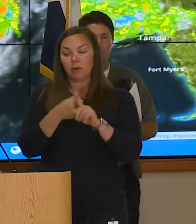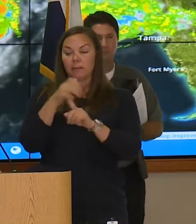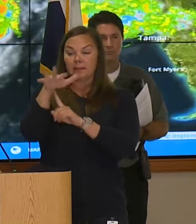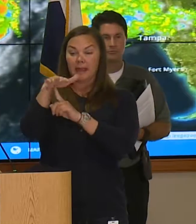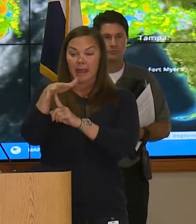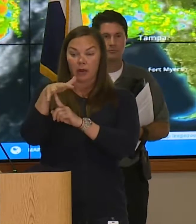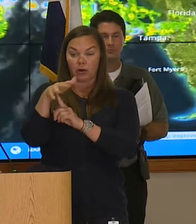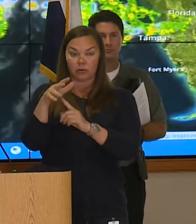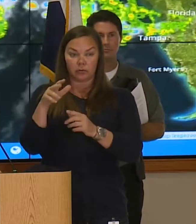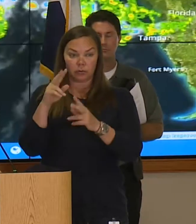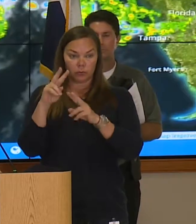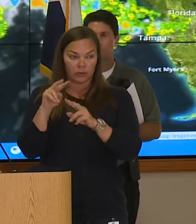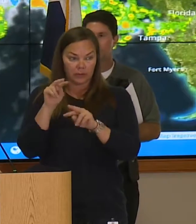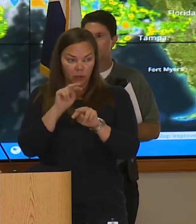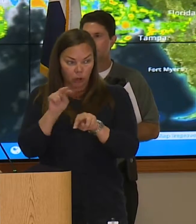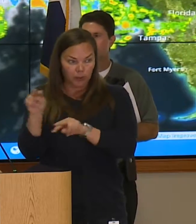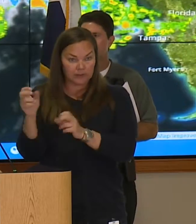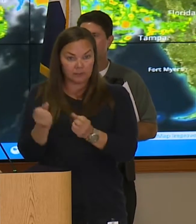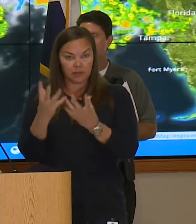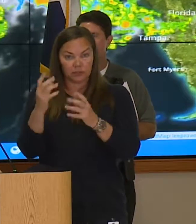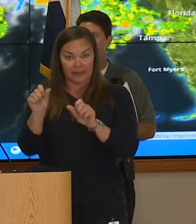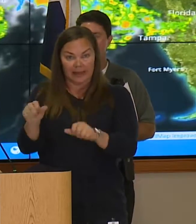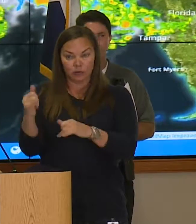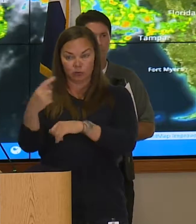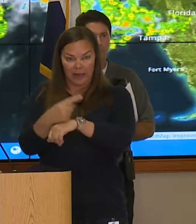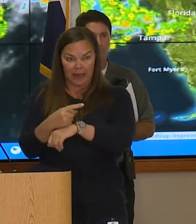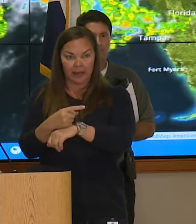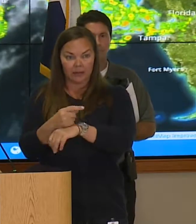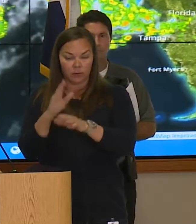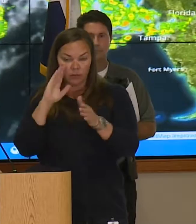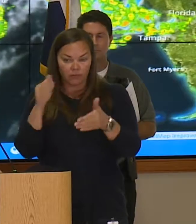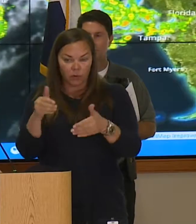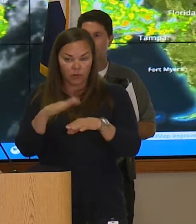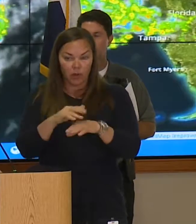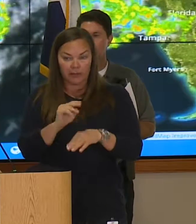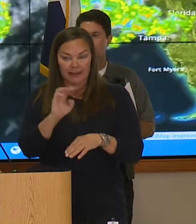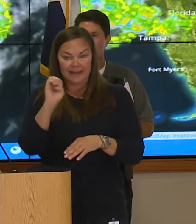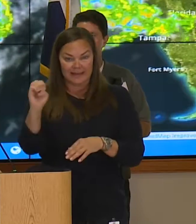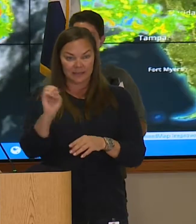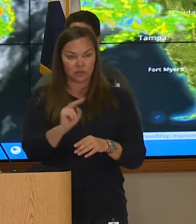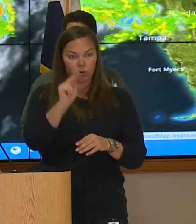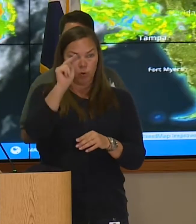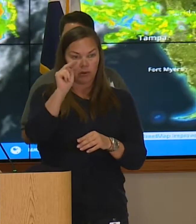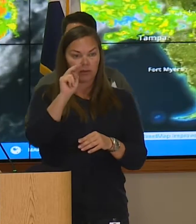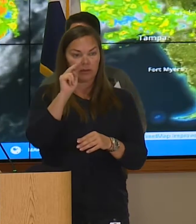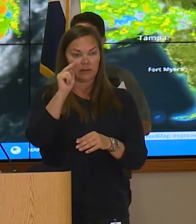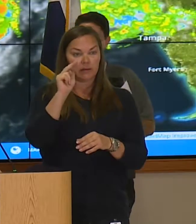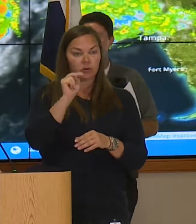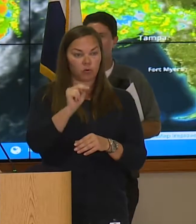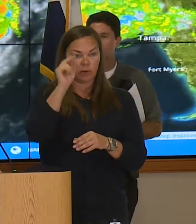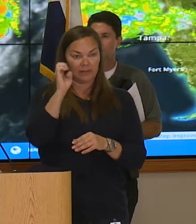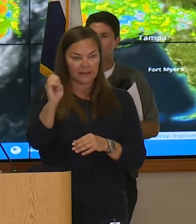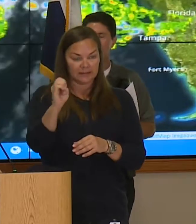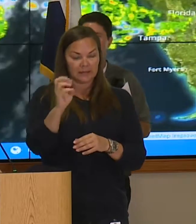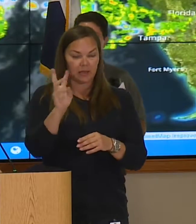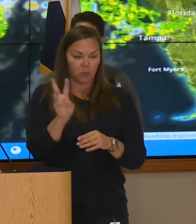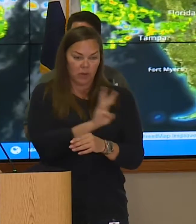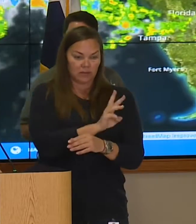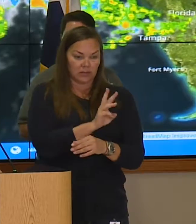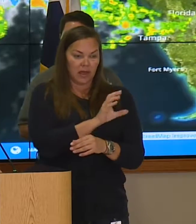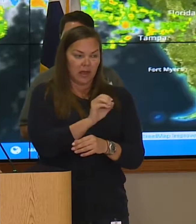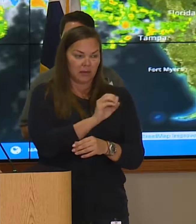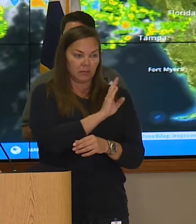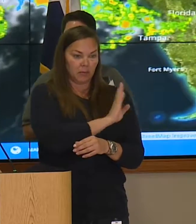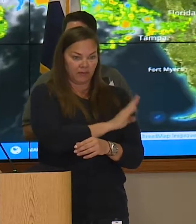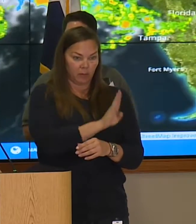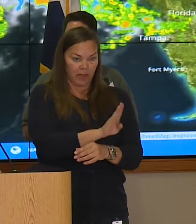to survey as much as we can today. We're focusing on the east, the northeast side, the north side, and of course the western part of the county and Buffalo